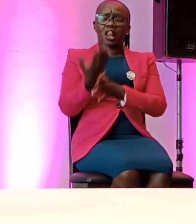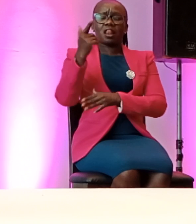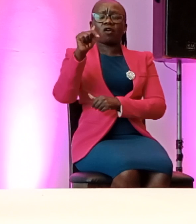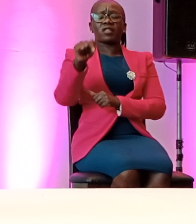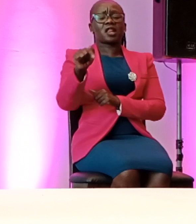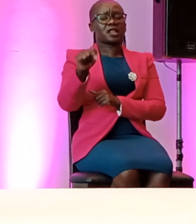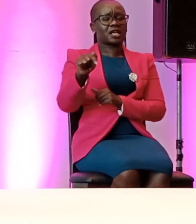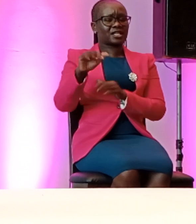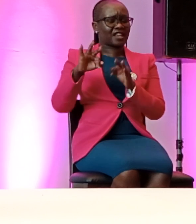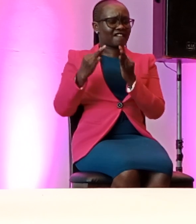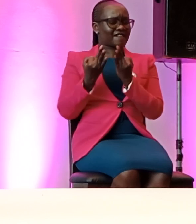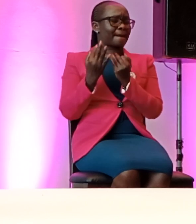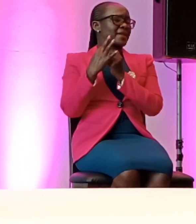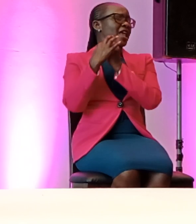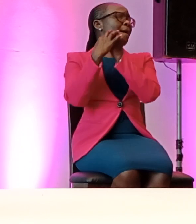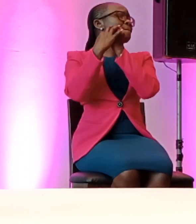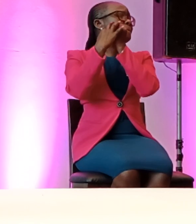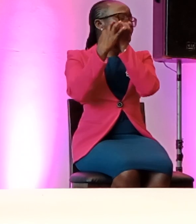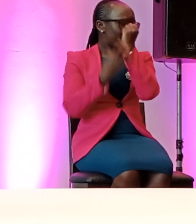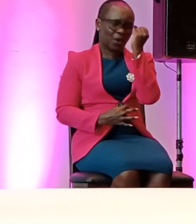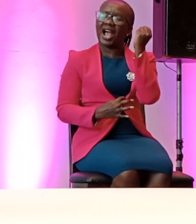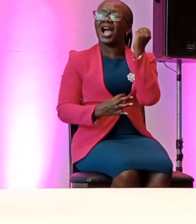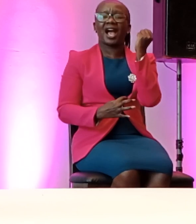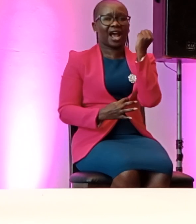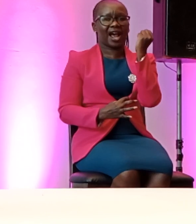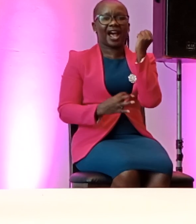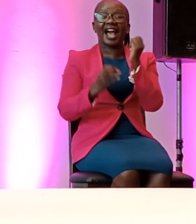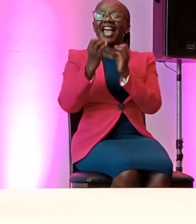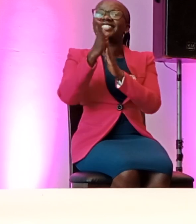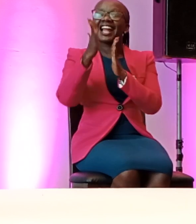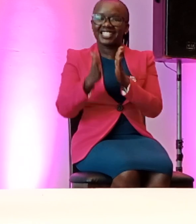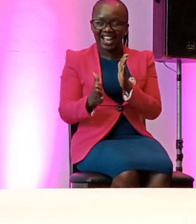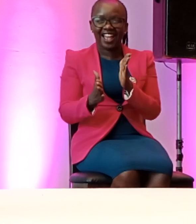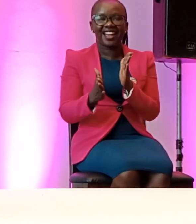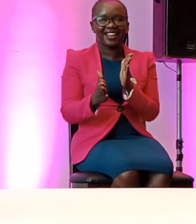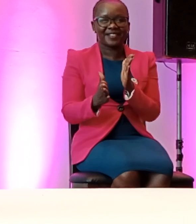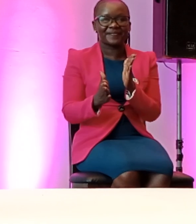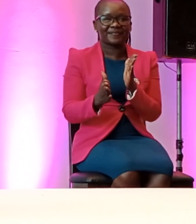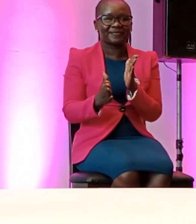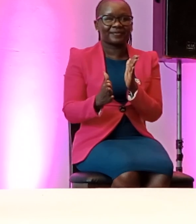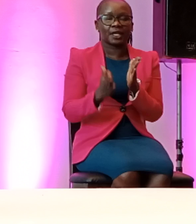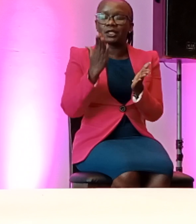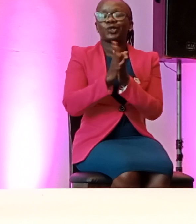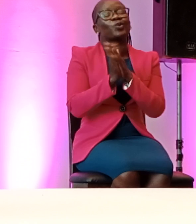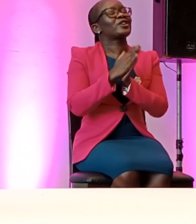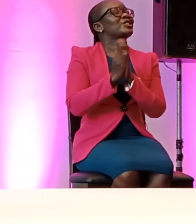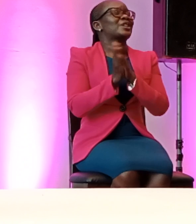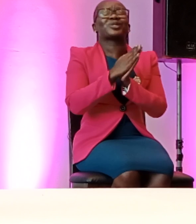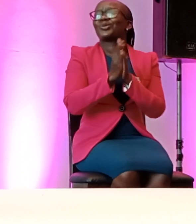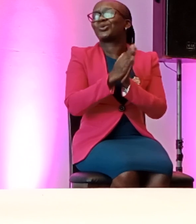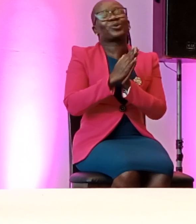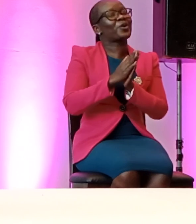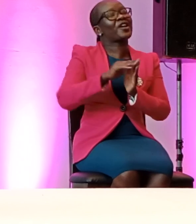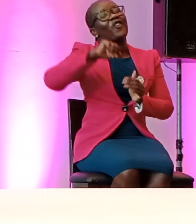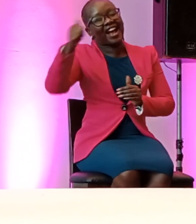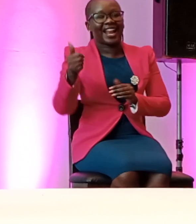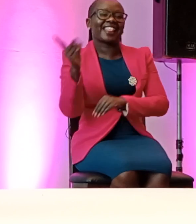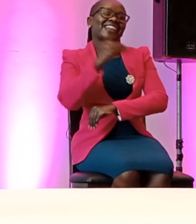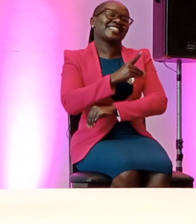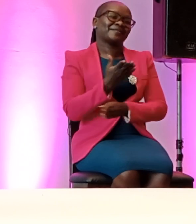of a family as a leader is a story of another day.